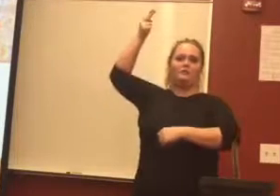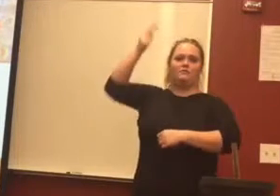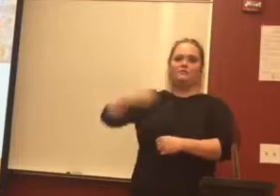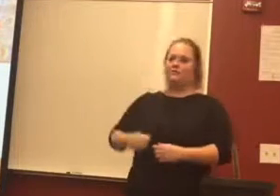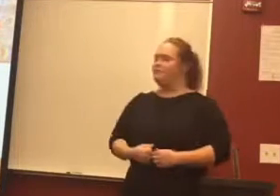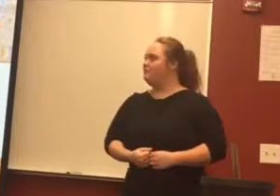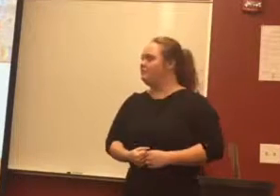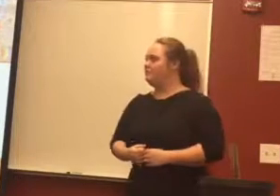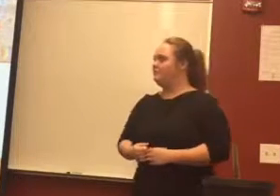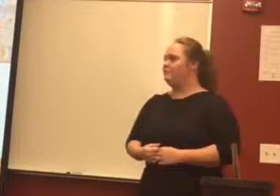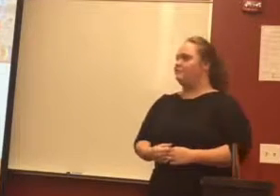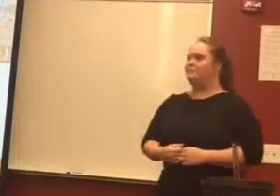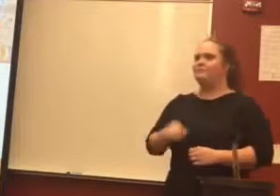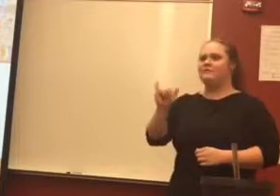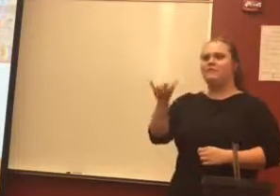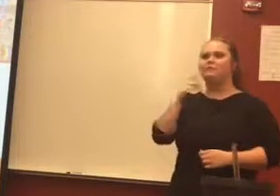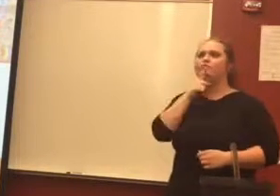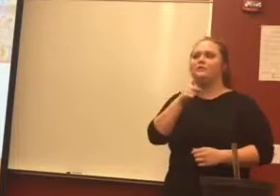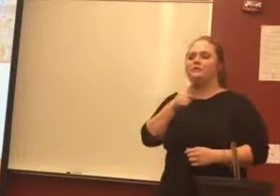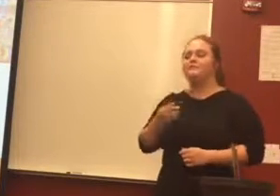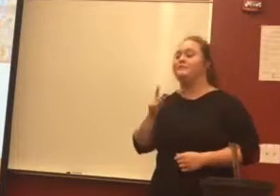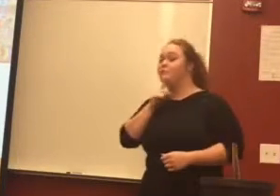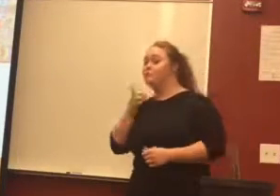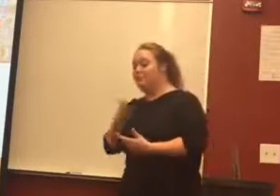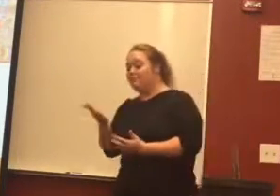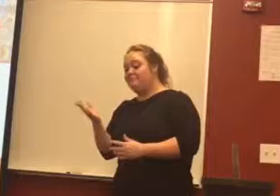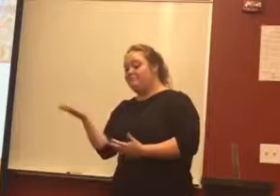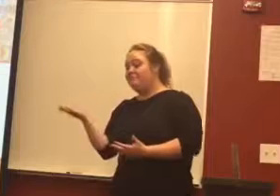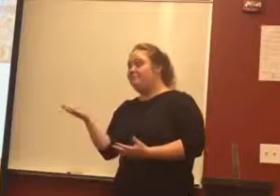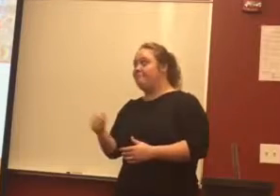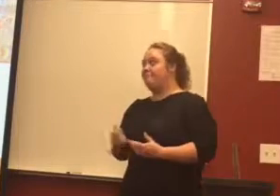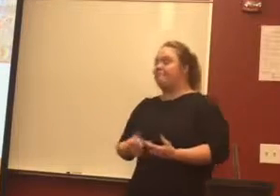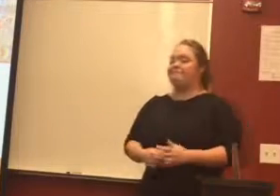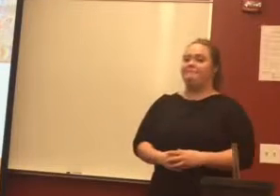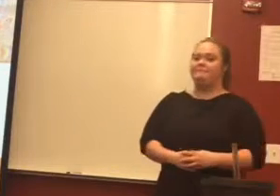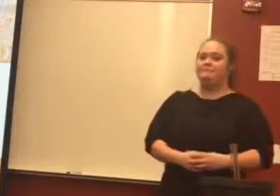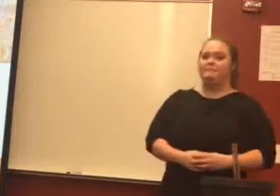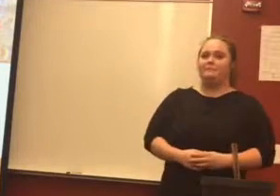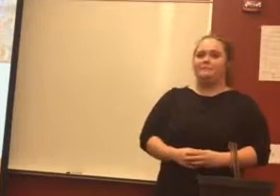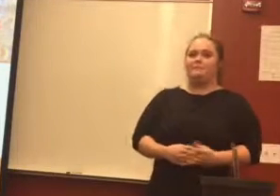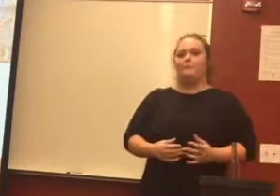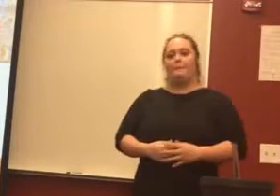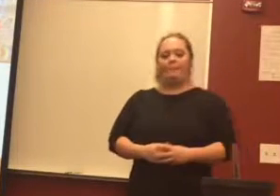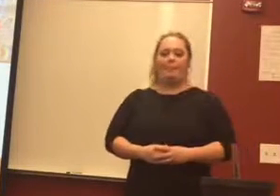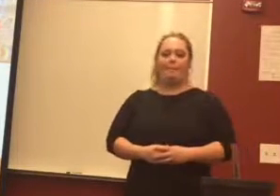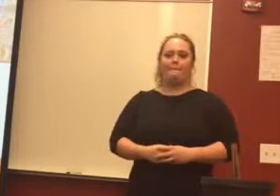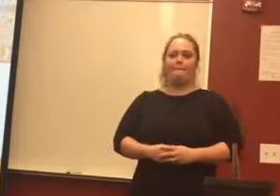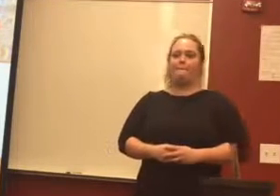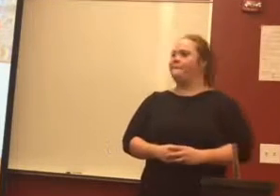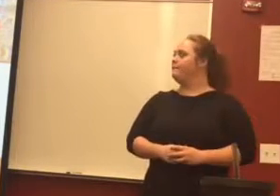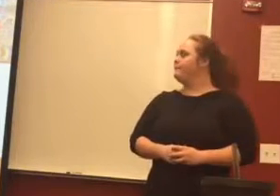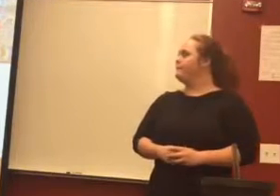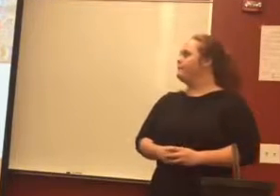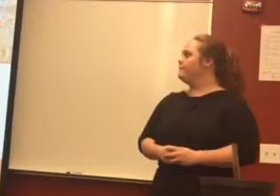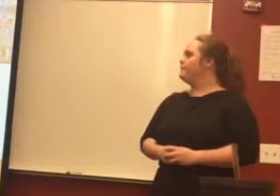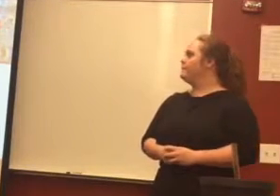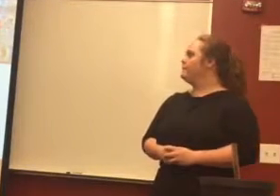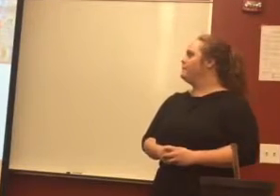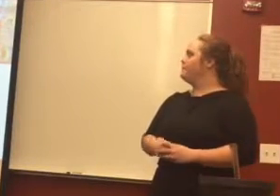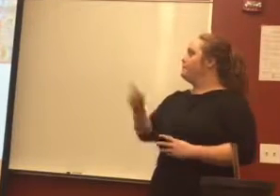Dang. The real thing. I figured this out. So we go over, this whole thing is glass, so you can see out of it.